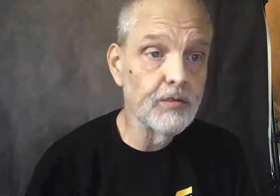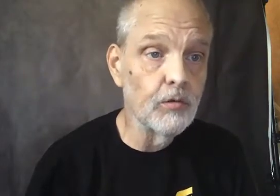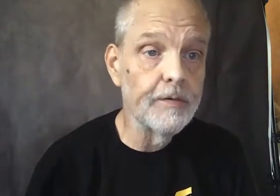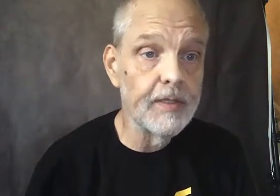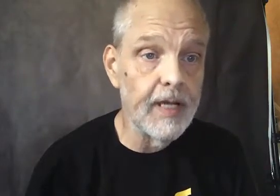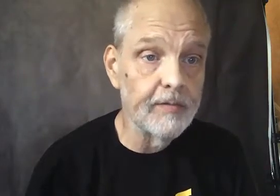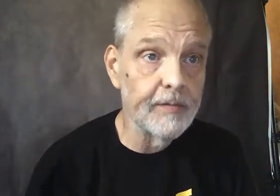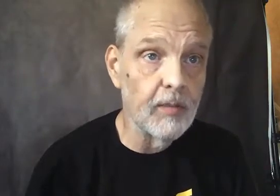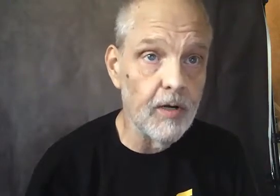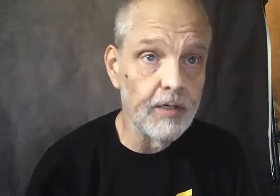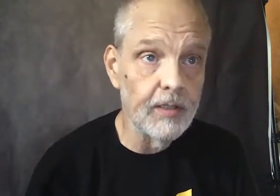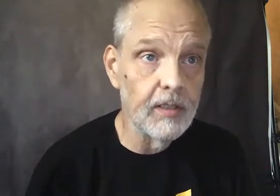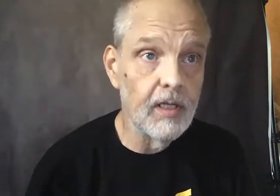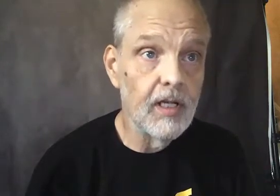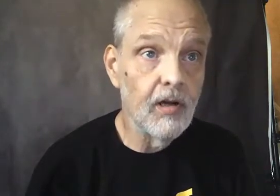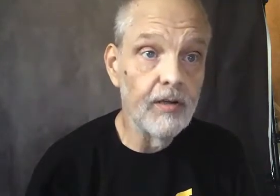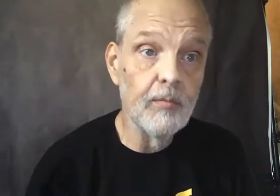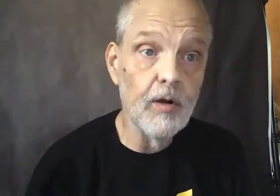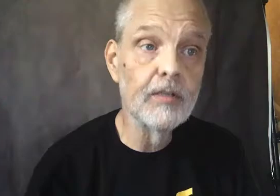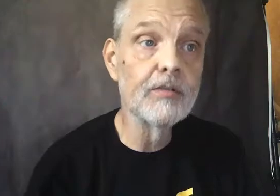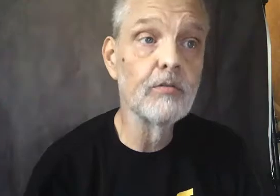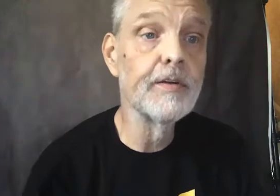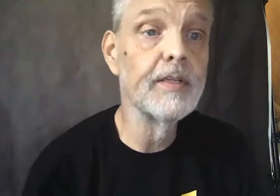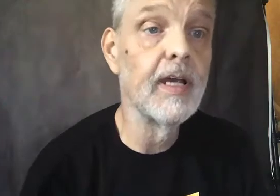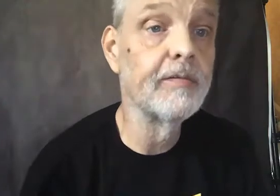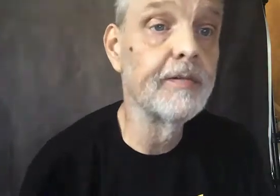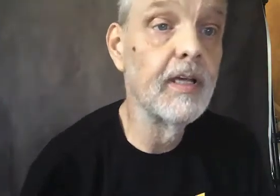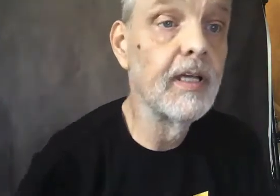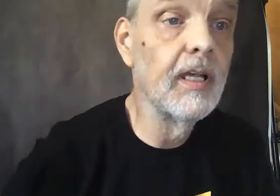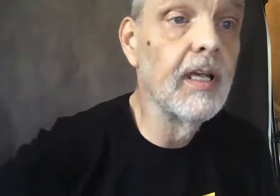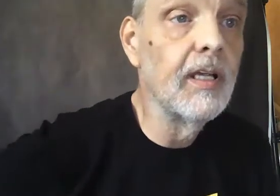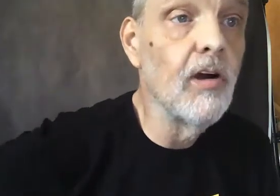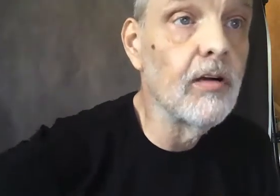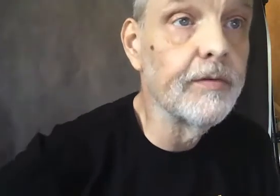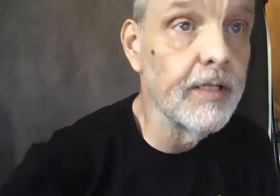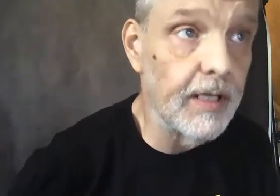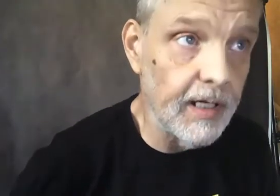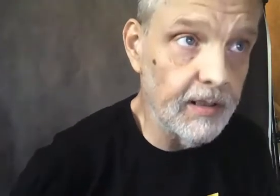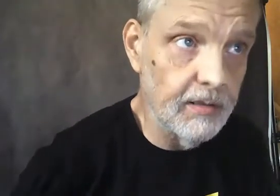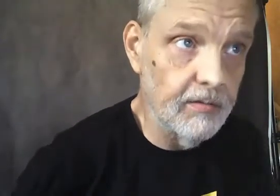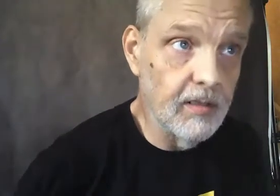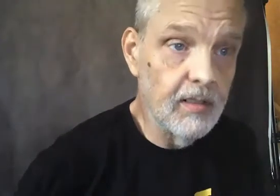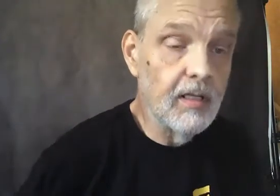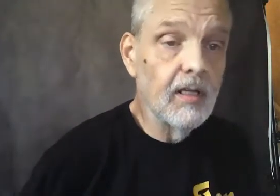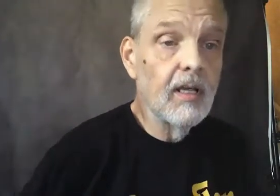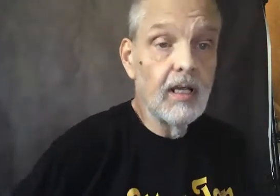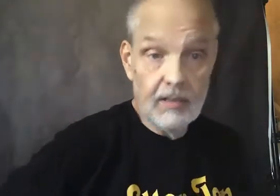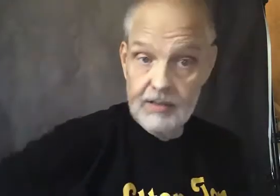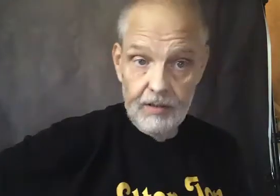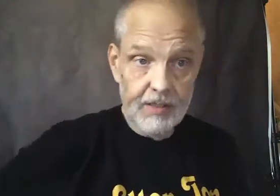school for the deaf in America, called the American School for the Deaf, in Hartford, Connecticut. And it still